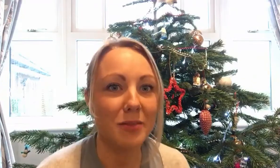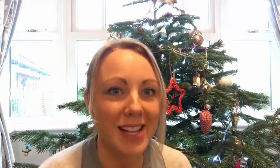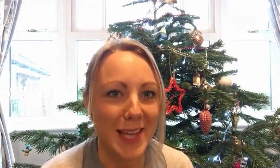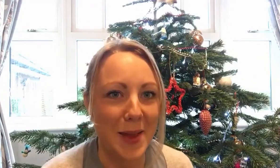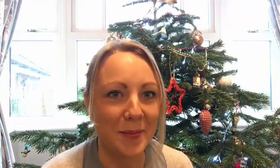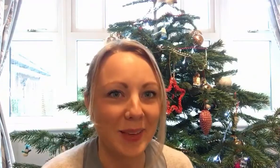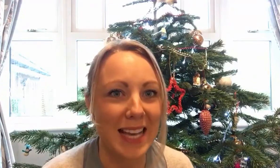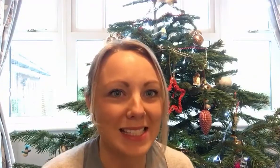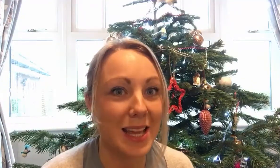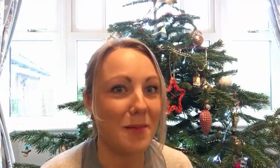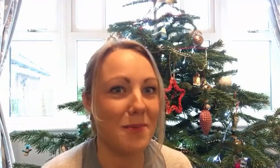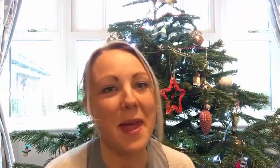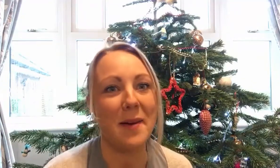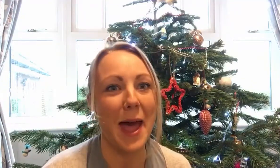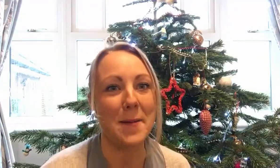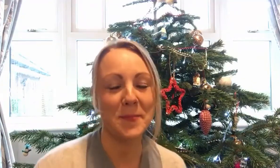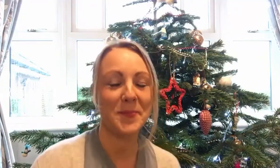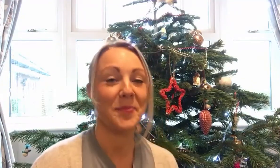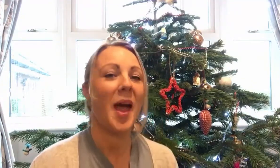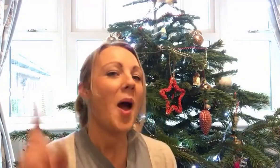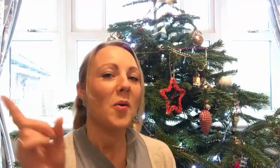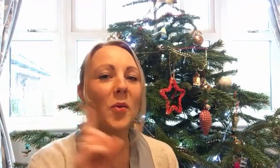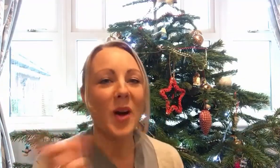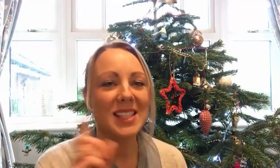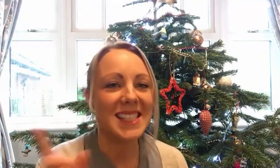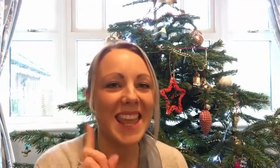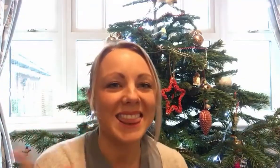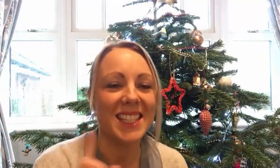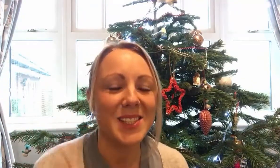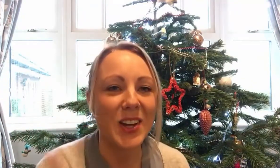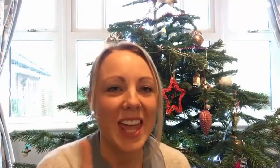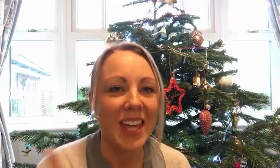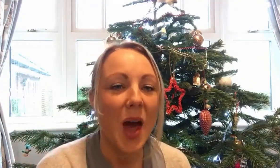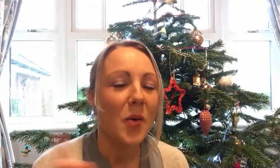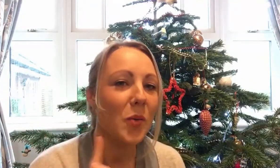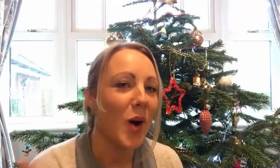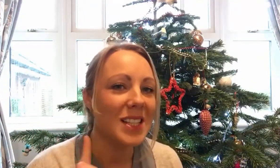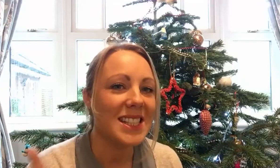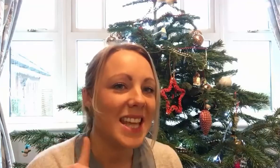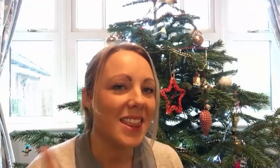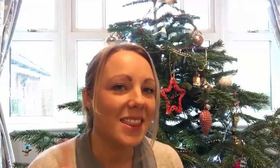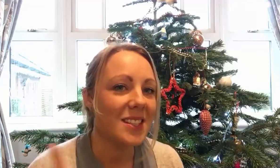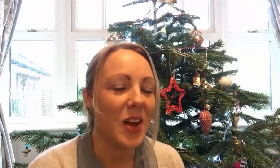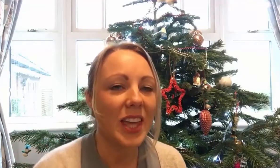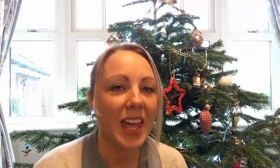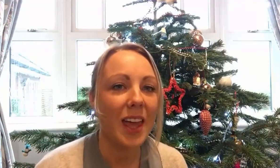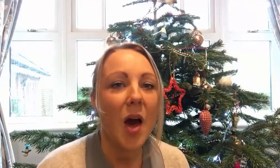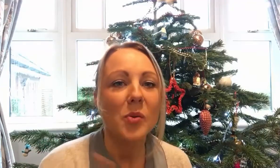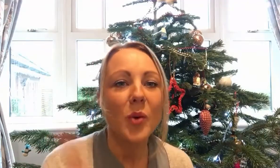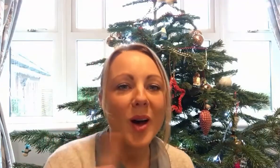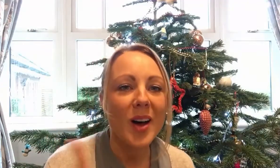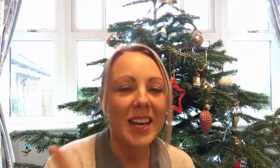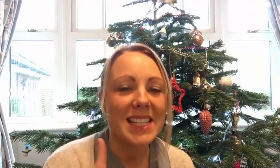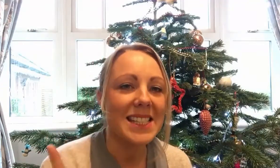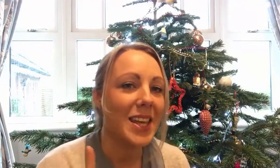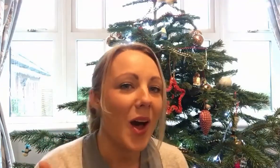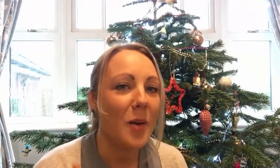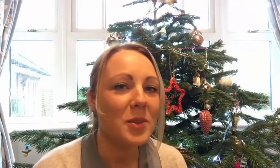ready? Let's sing with me, okay? What's in the stocking? What's in the stocking? What is the